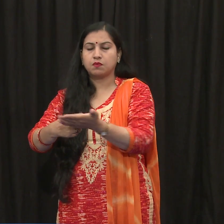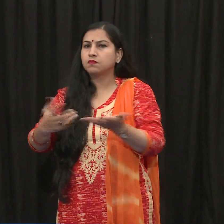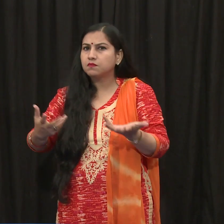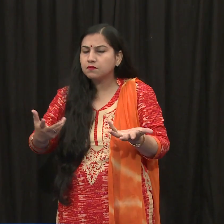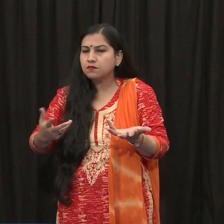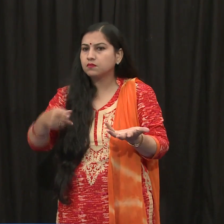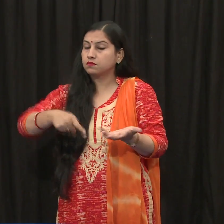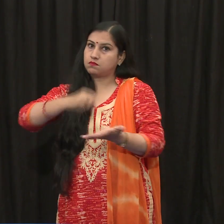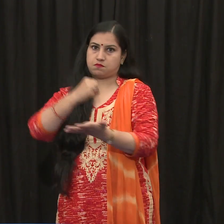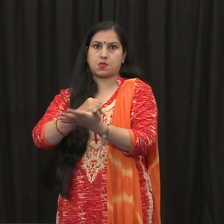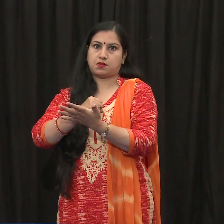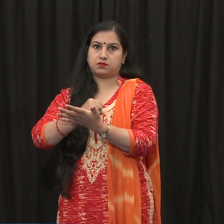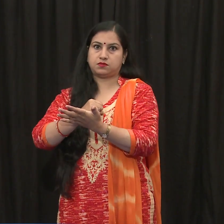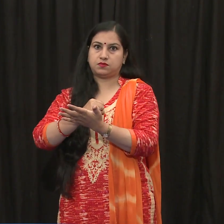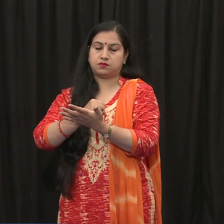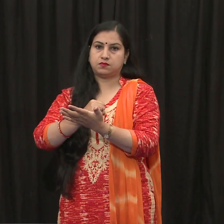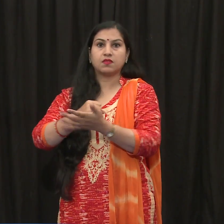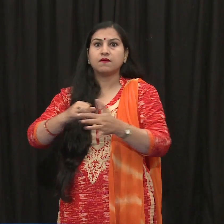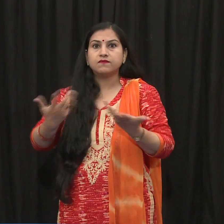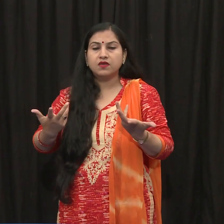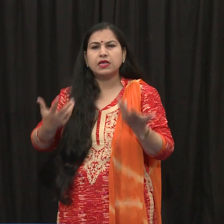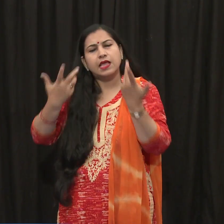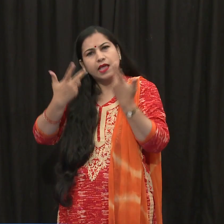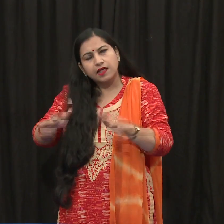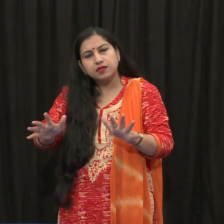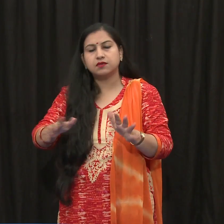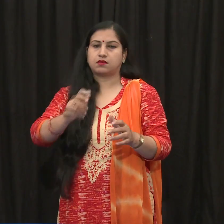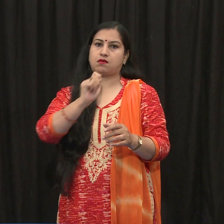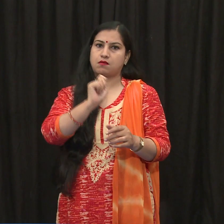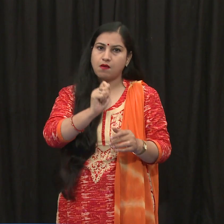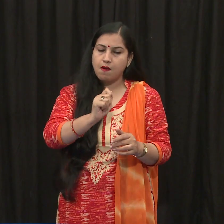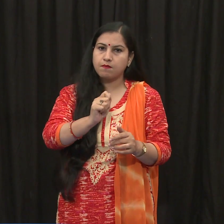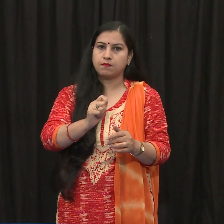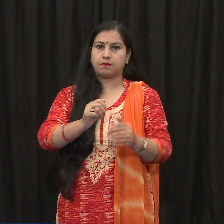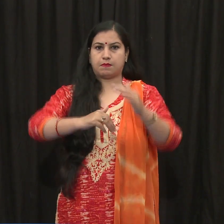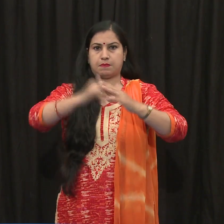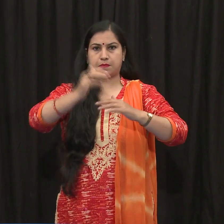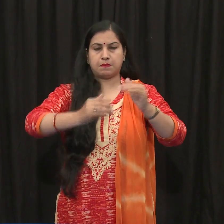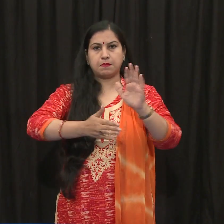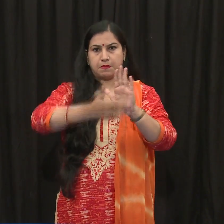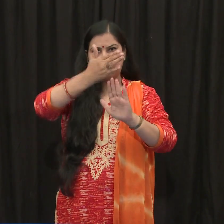are necessary for running an institute or any